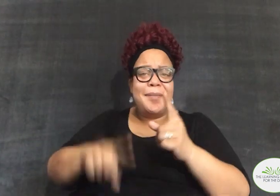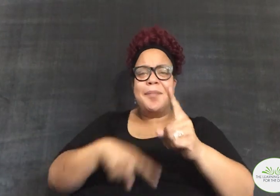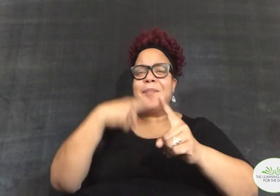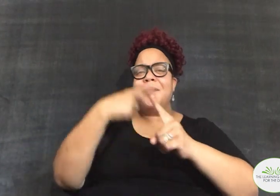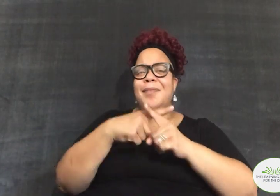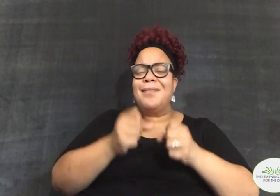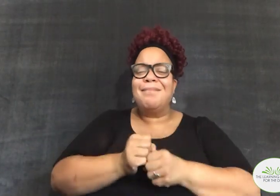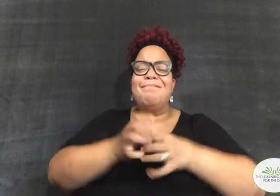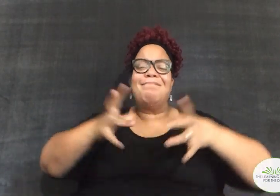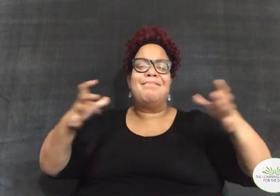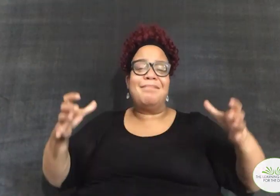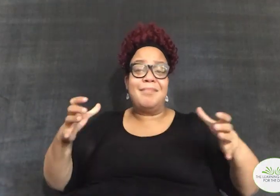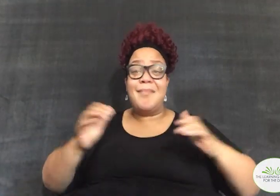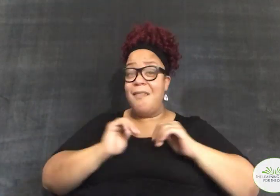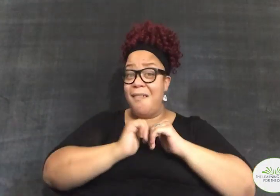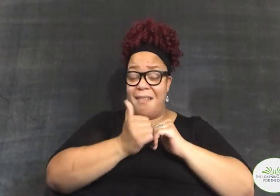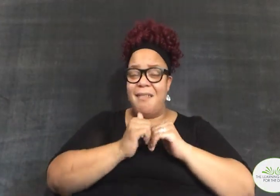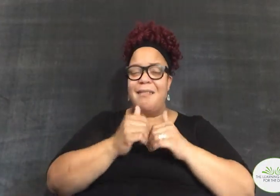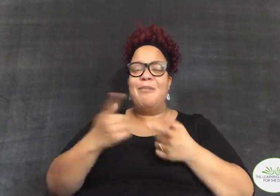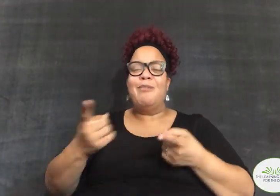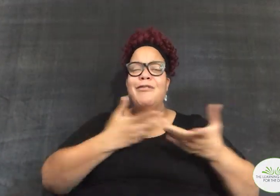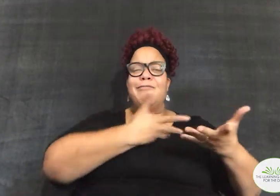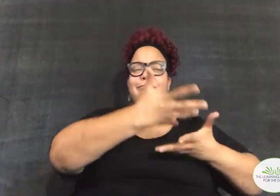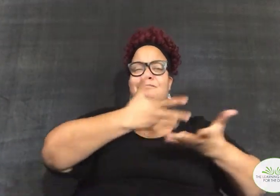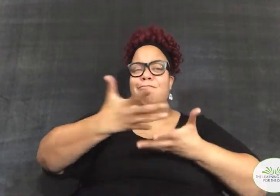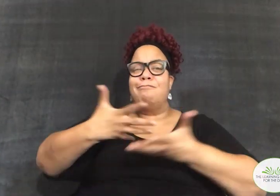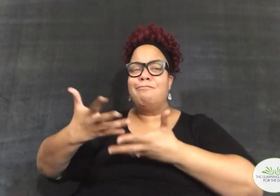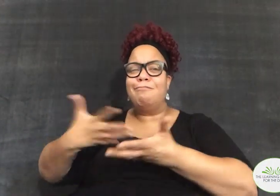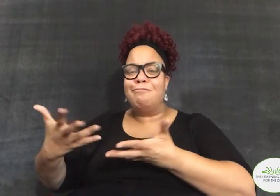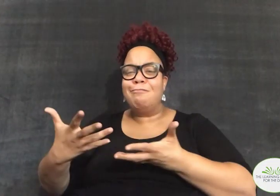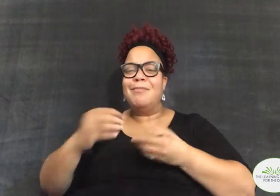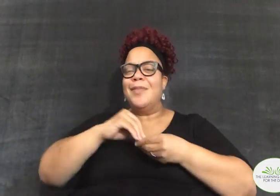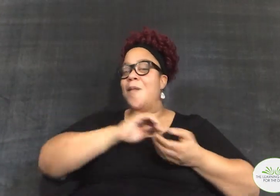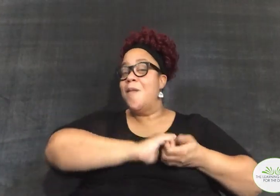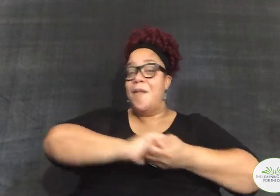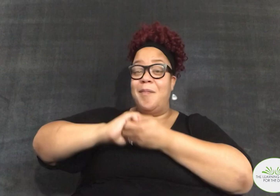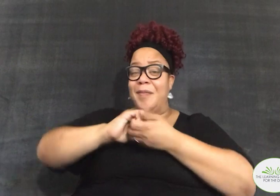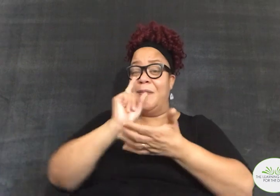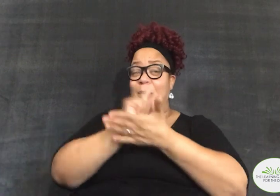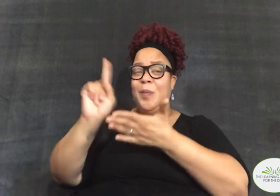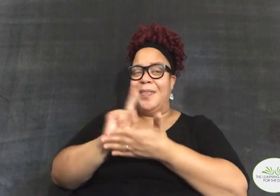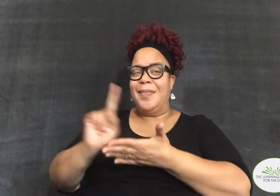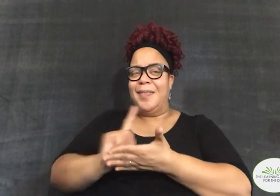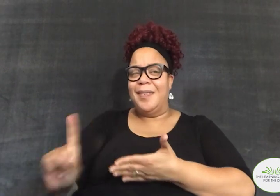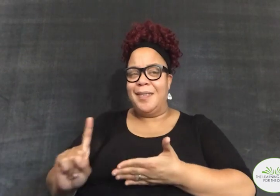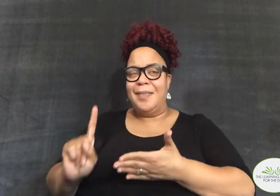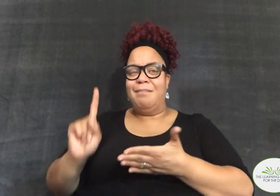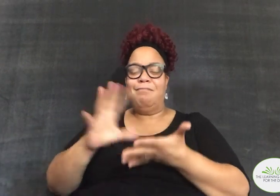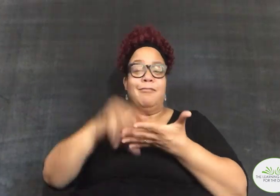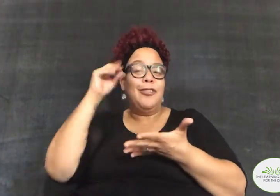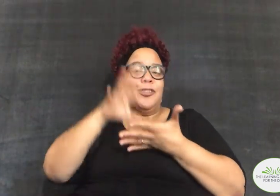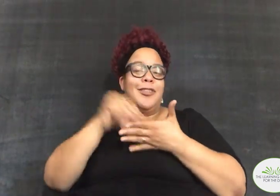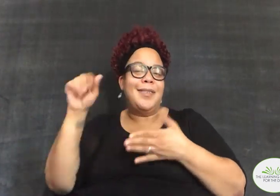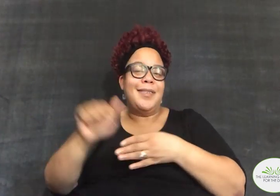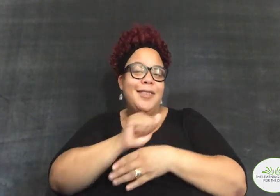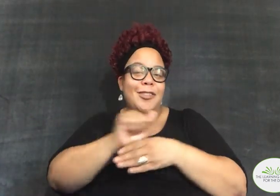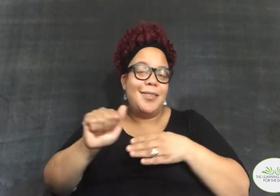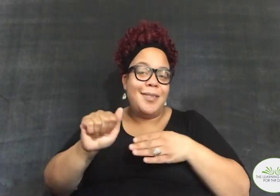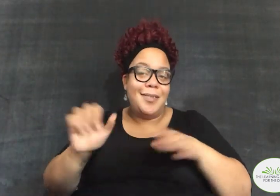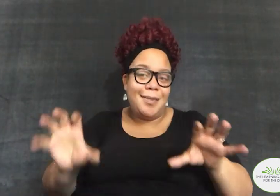Second, ensure at least 2/3 representation by those that identify as Black, Indigenous, person